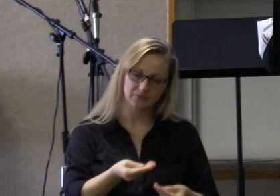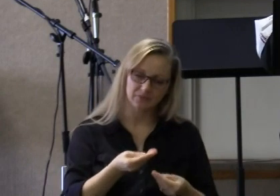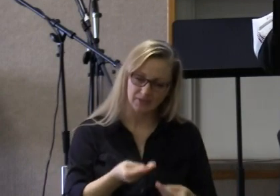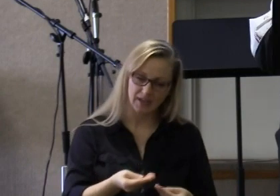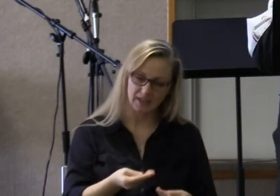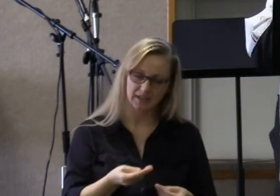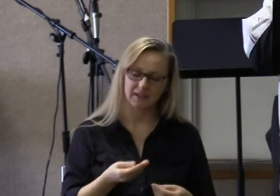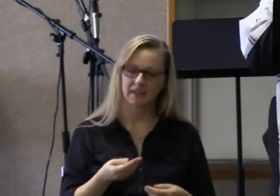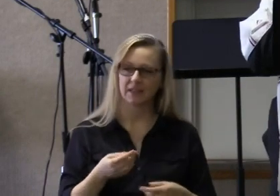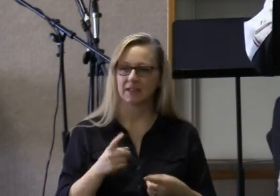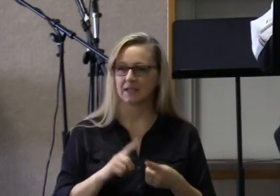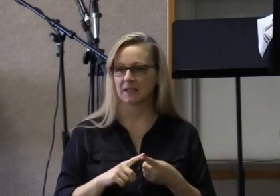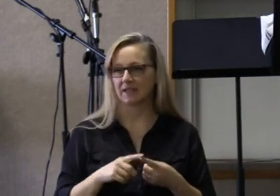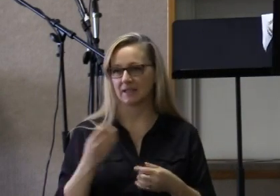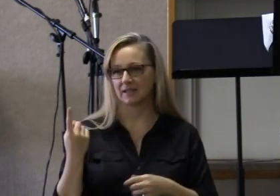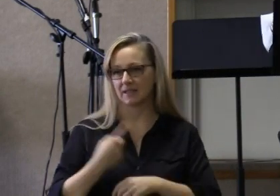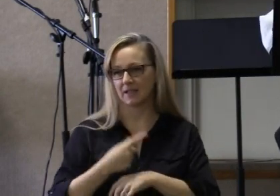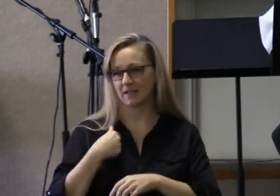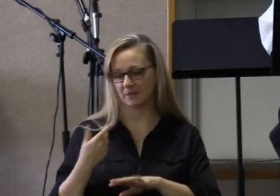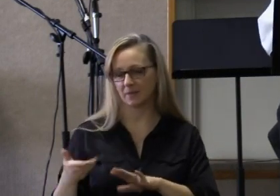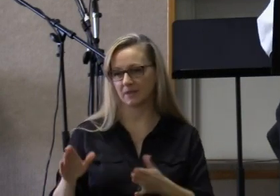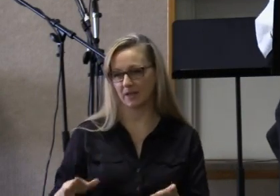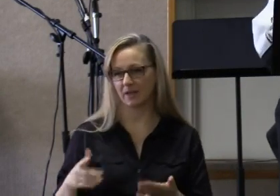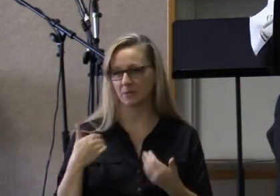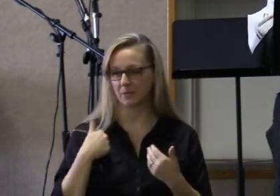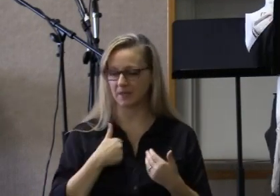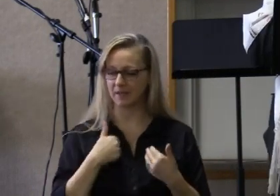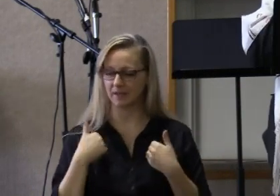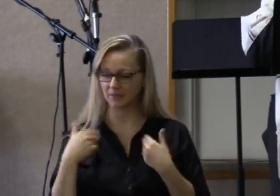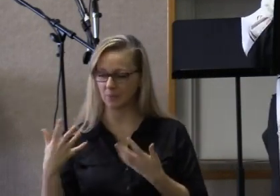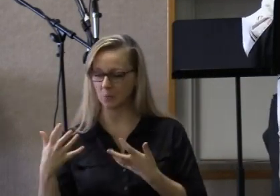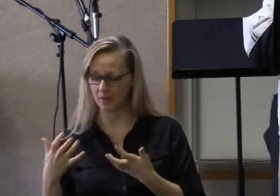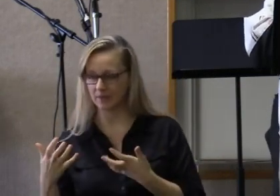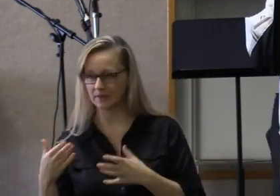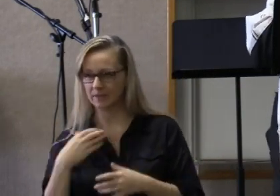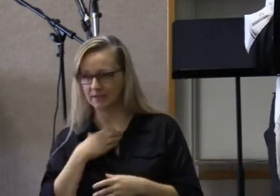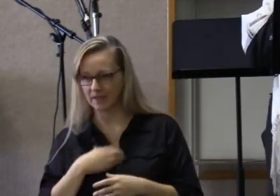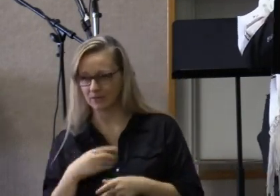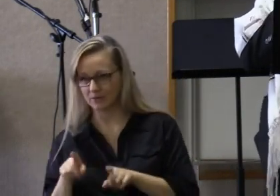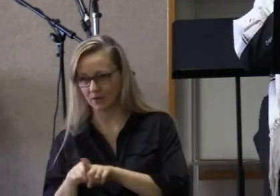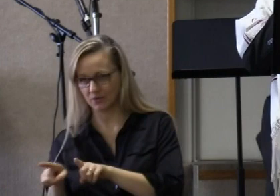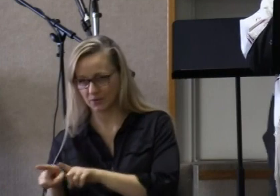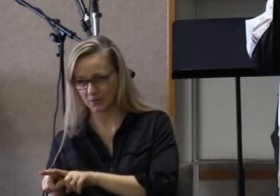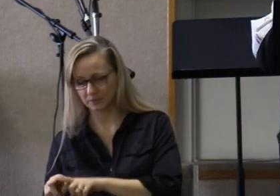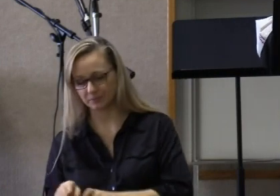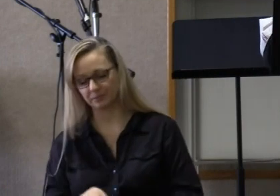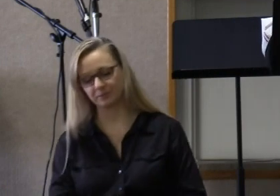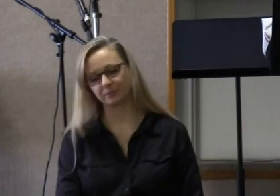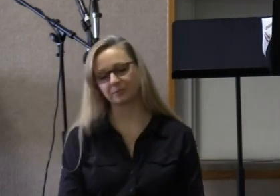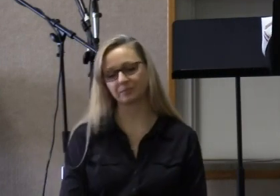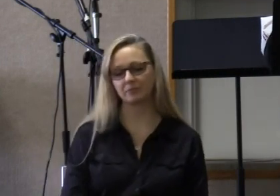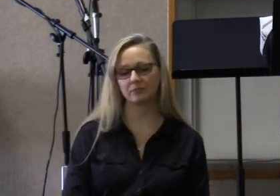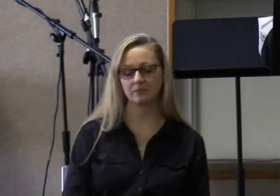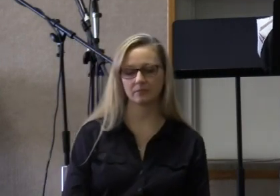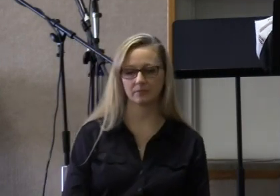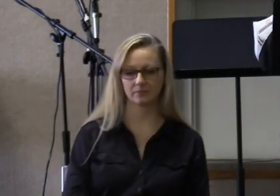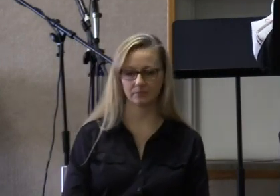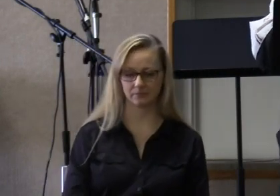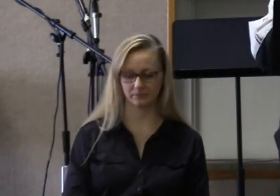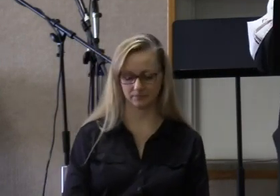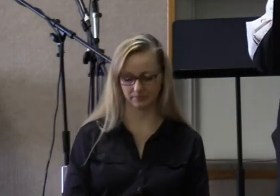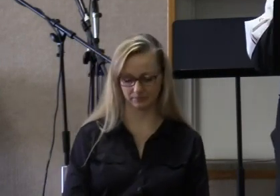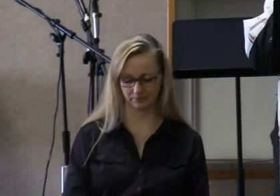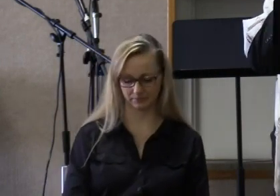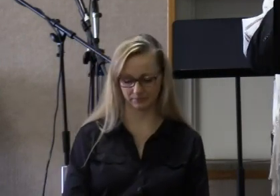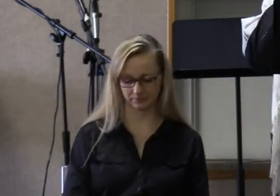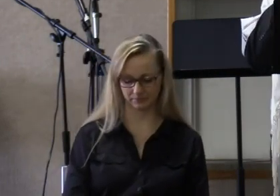have wants and we have desires. The Rolling Stones lamented our inability to acquire things we desire by singing,